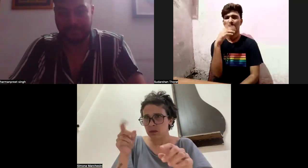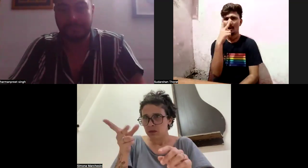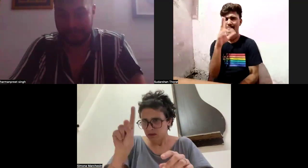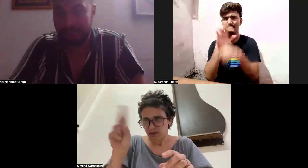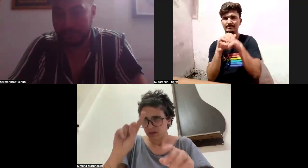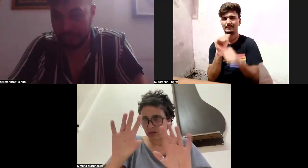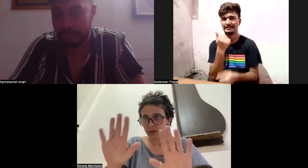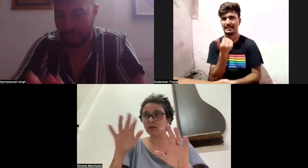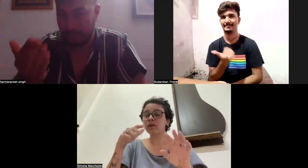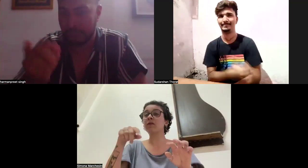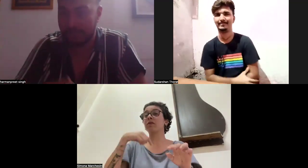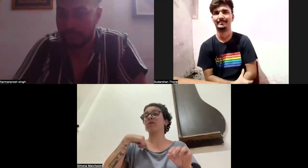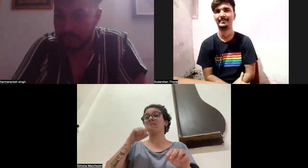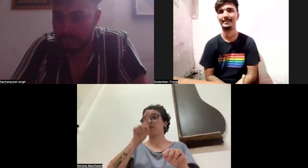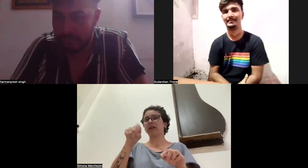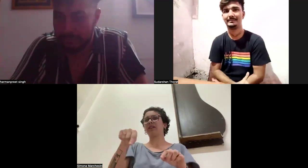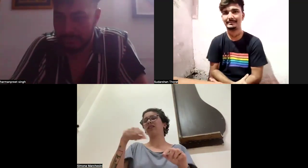Or maybe using a webcam.